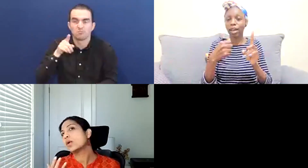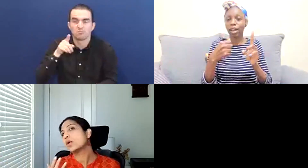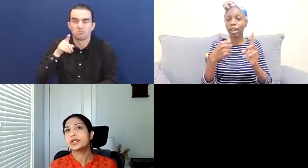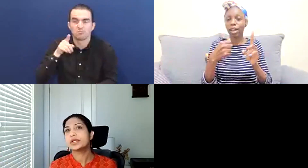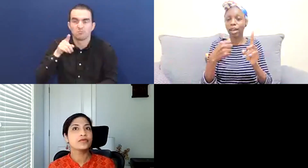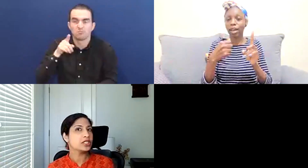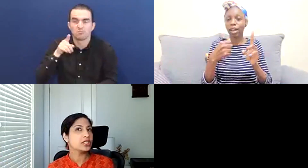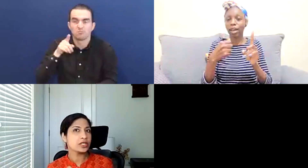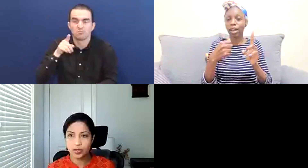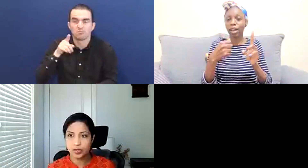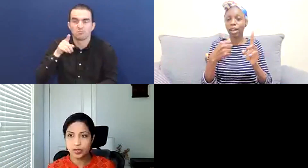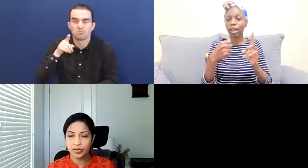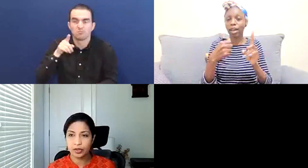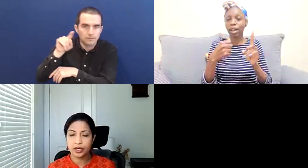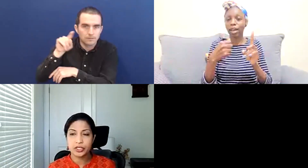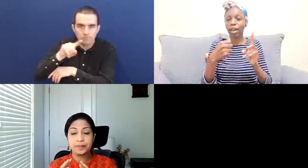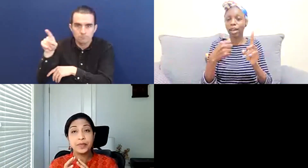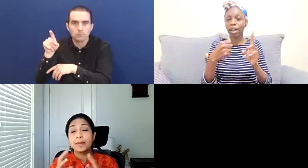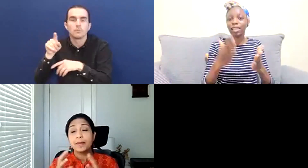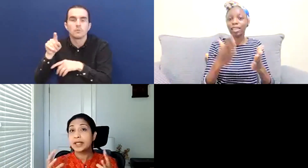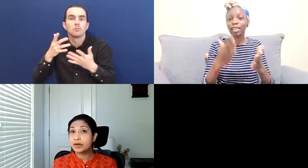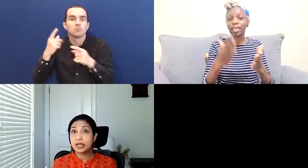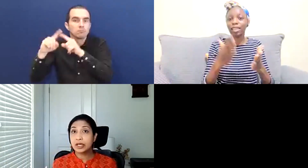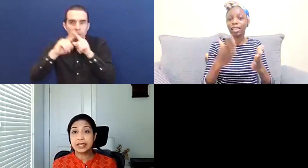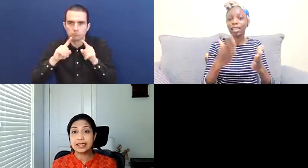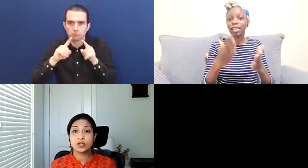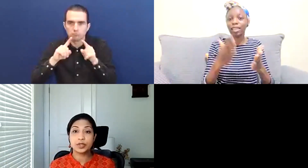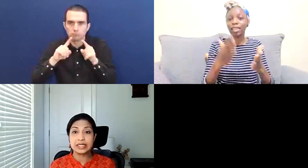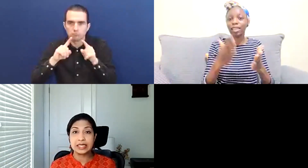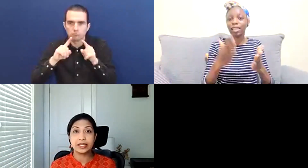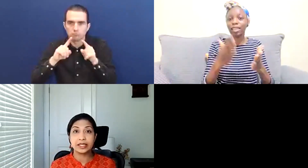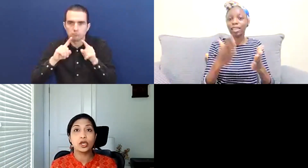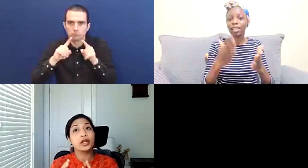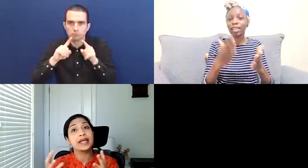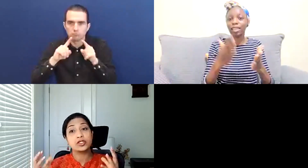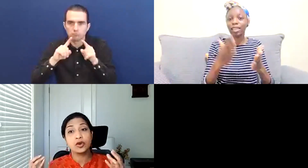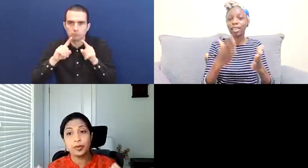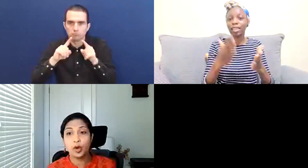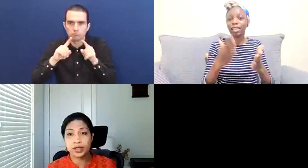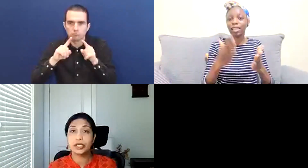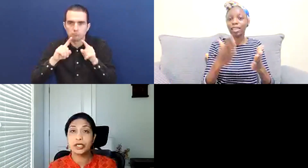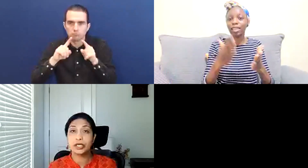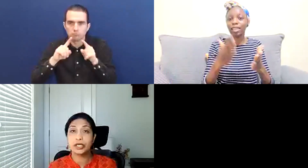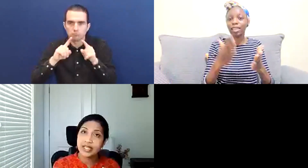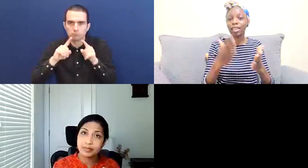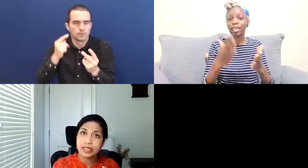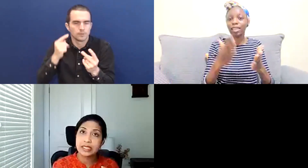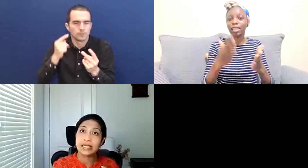but also in terms of teachers' resistance to the use of technology. But that really needs to be seen in the context of the broader